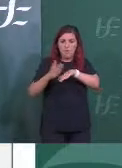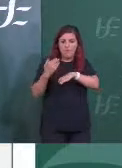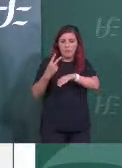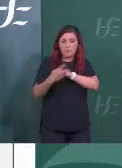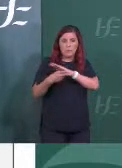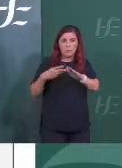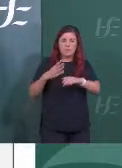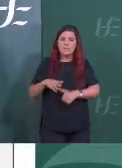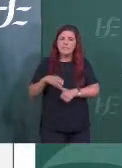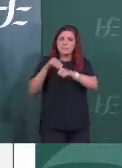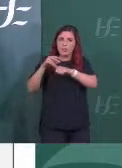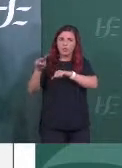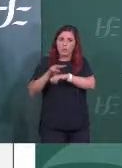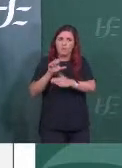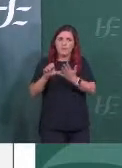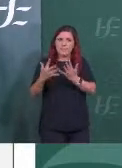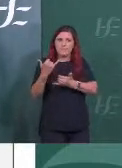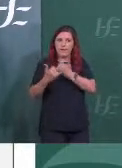That's the red line.